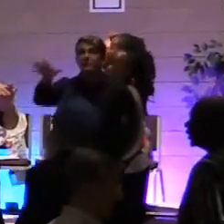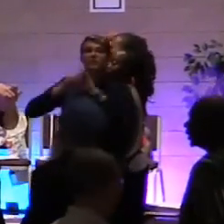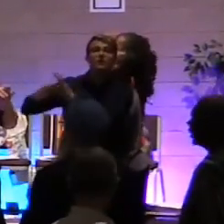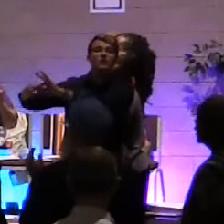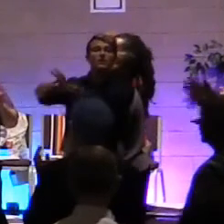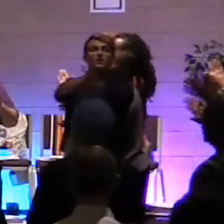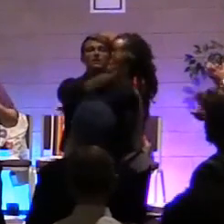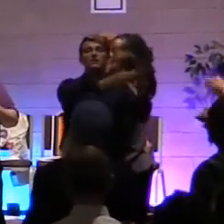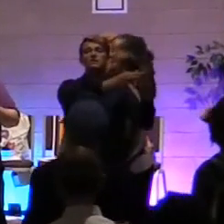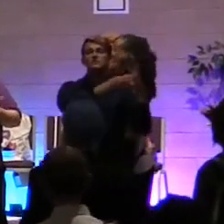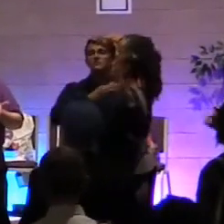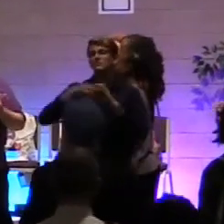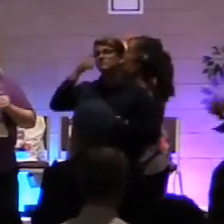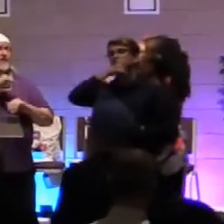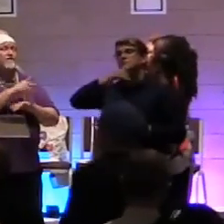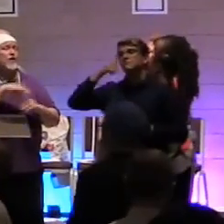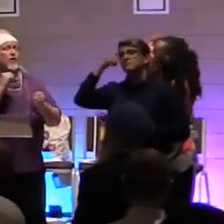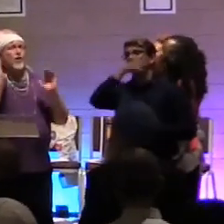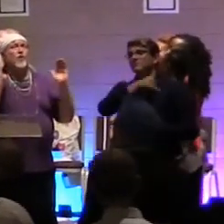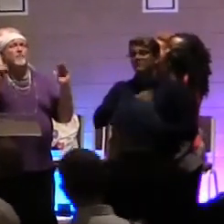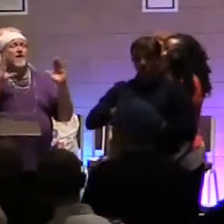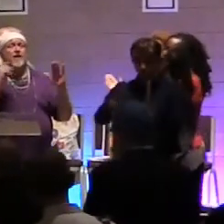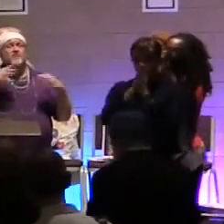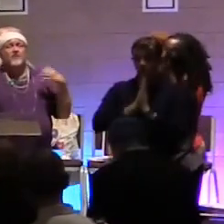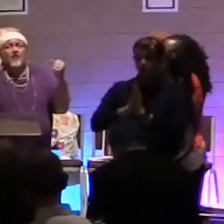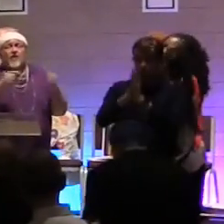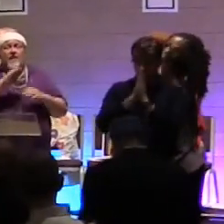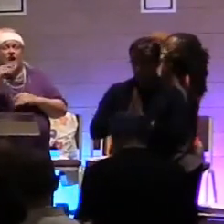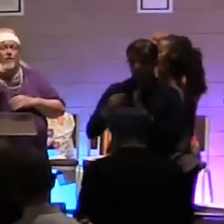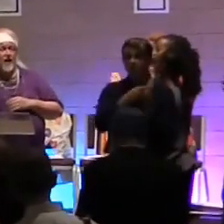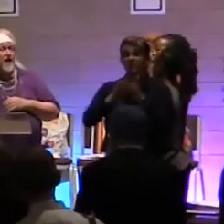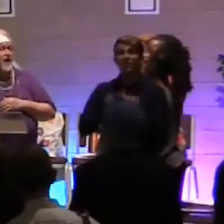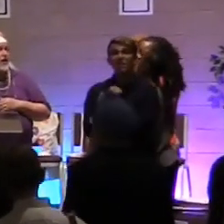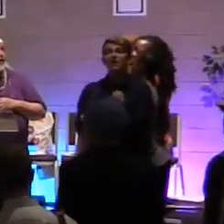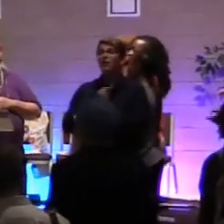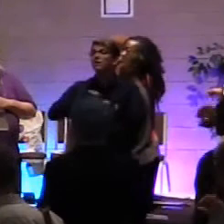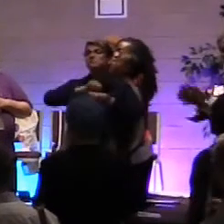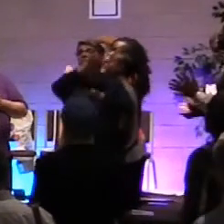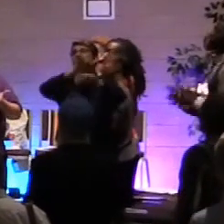united. Sending prayers of love. Stronger than what we are.